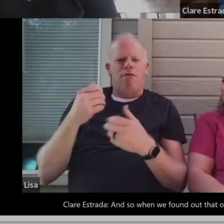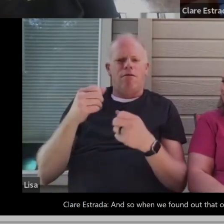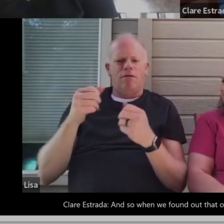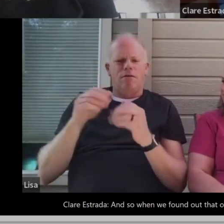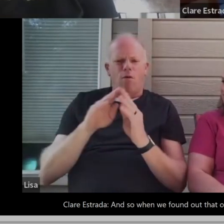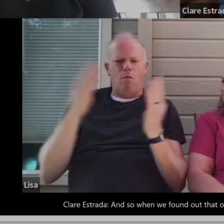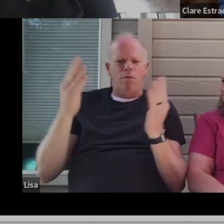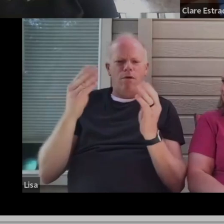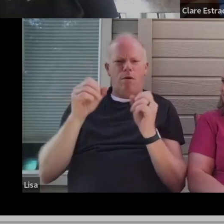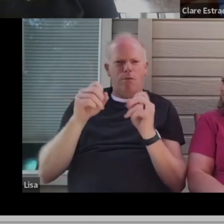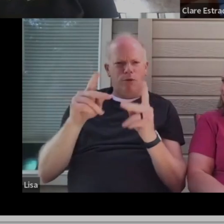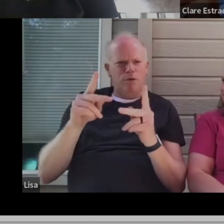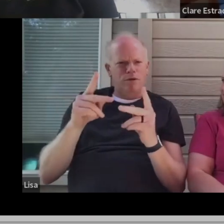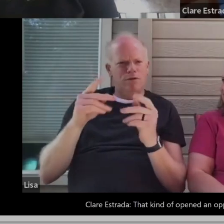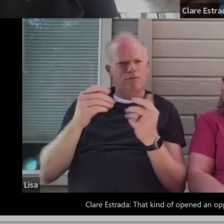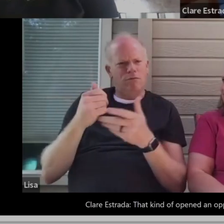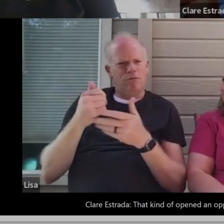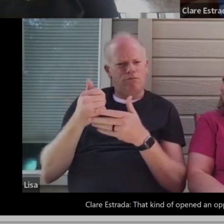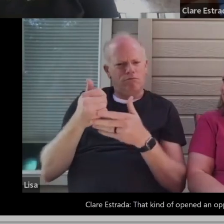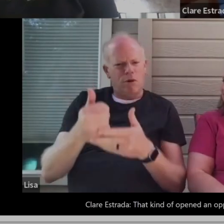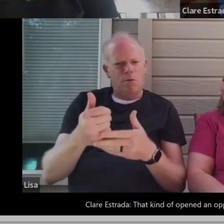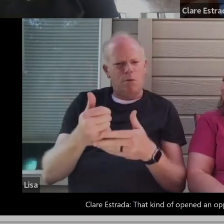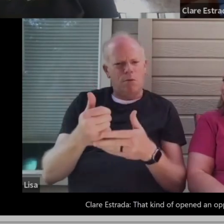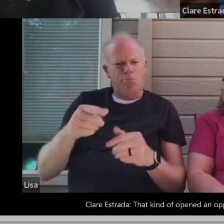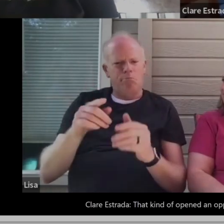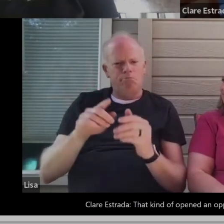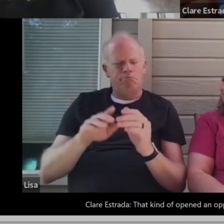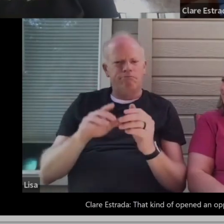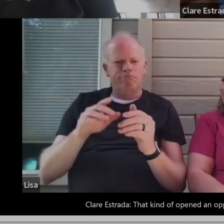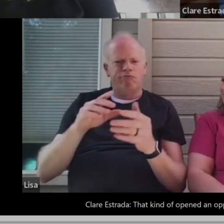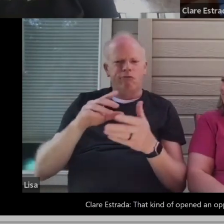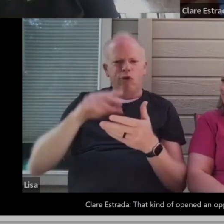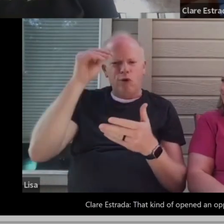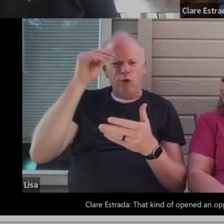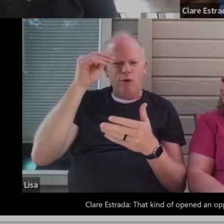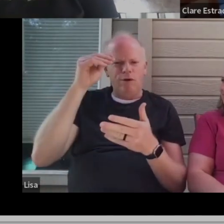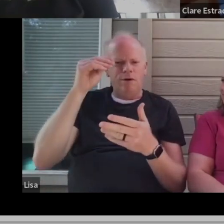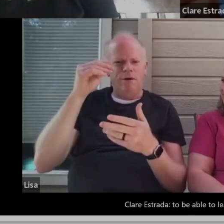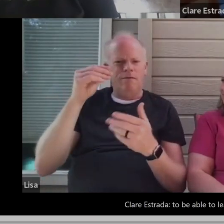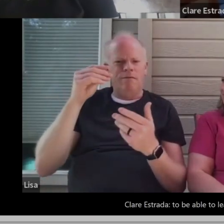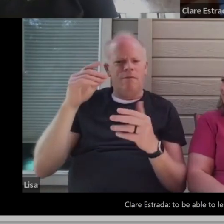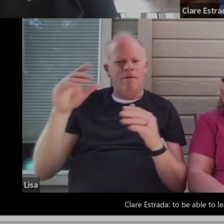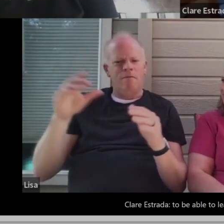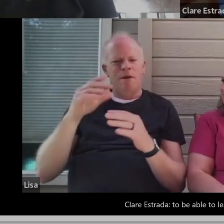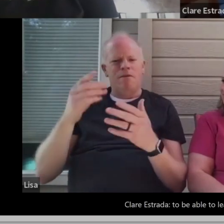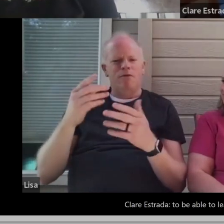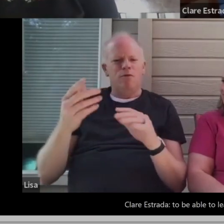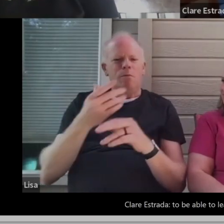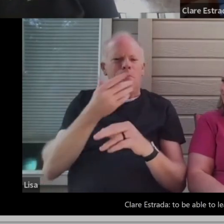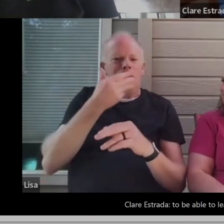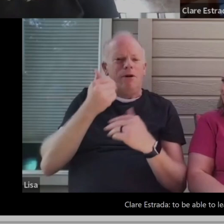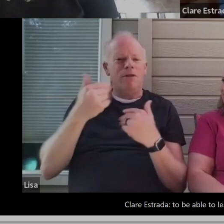deaf, that kind of opened an opportunity for us to be able to